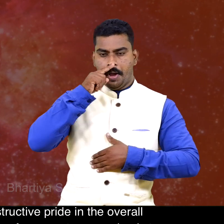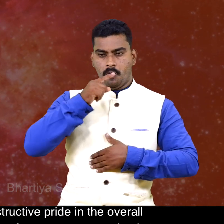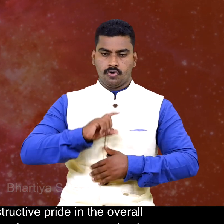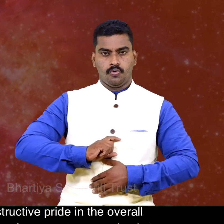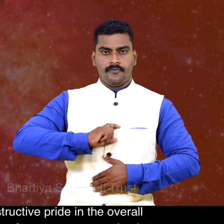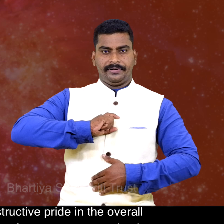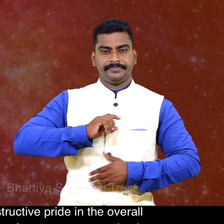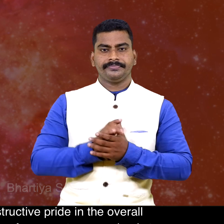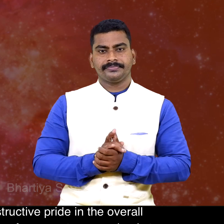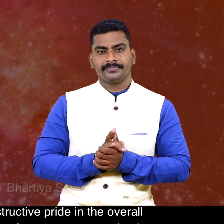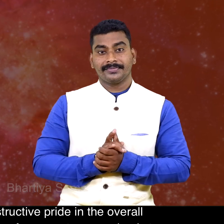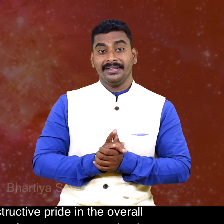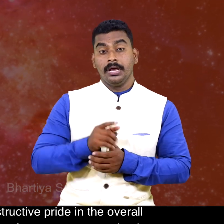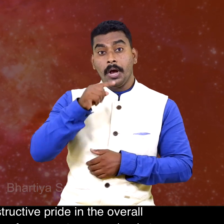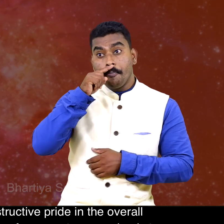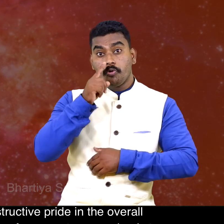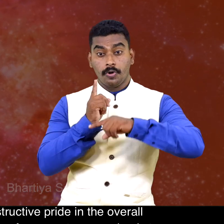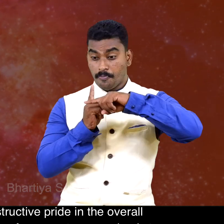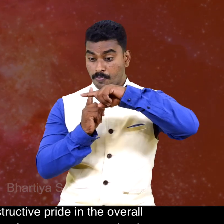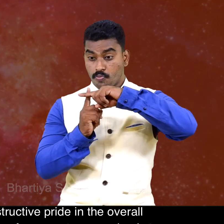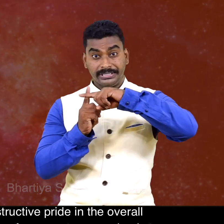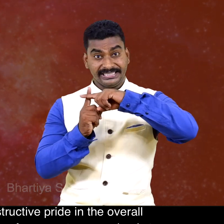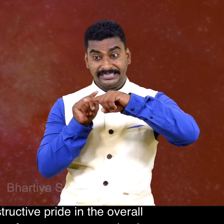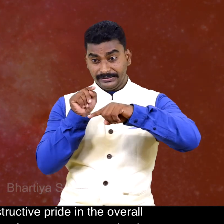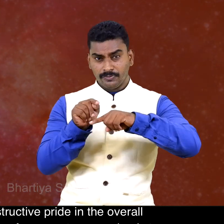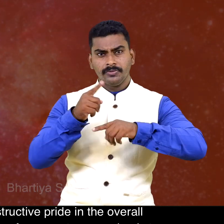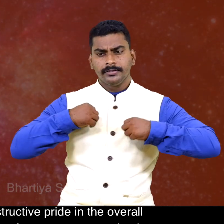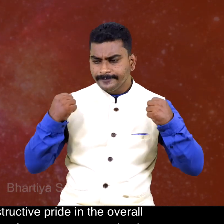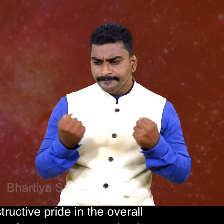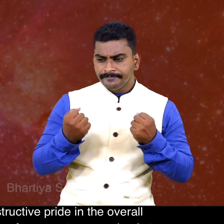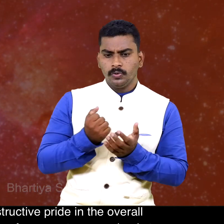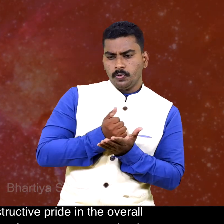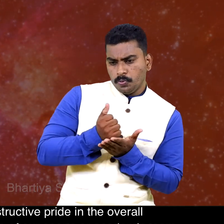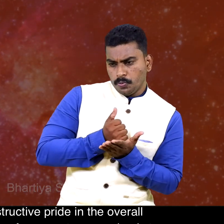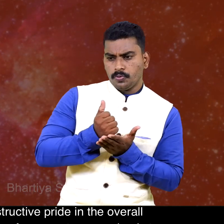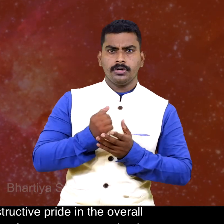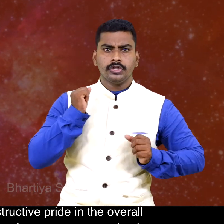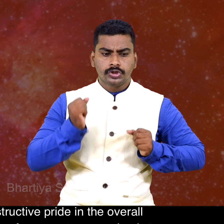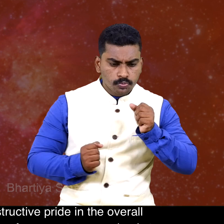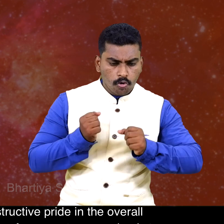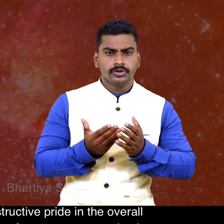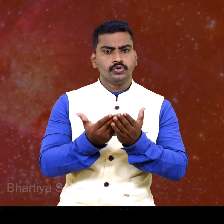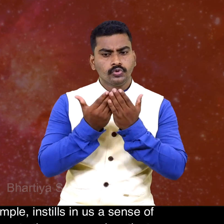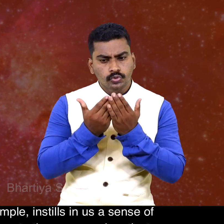Constructive pride in the overall performance of our sports or academic team, for